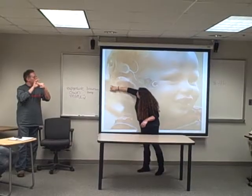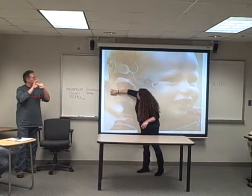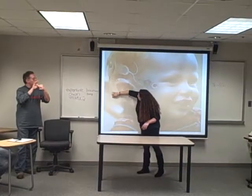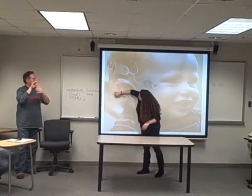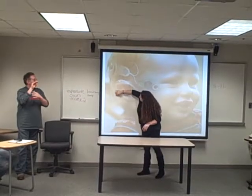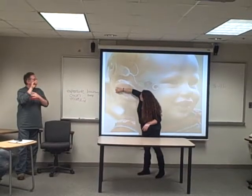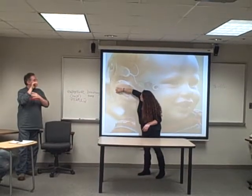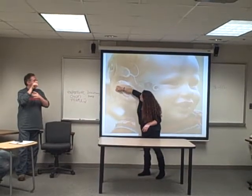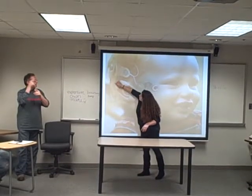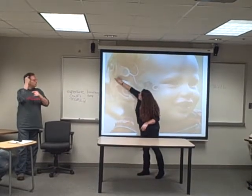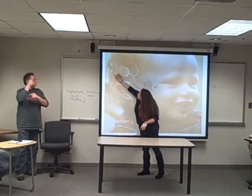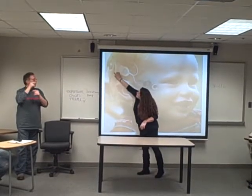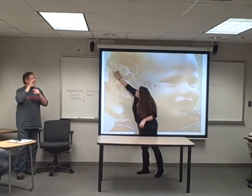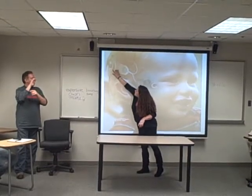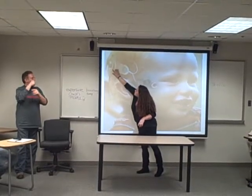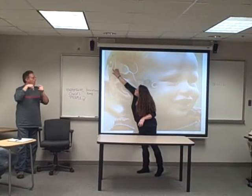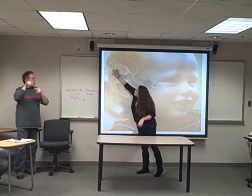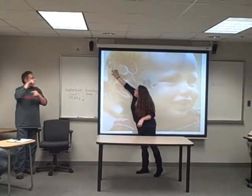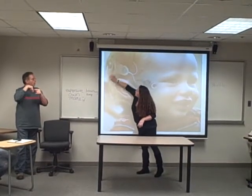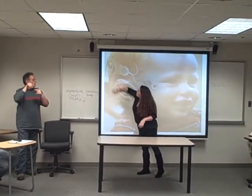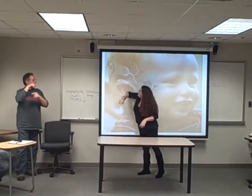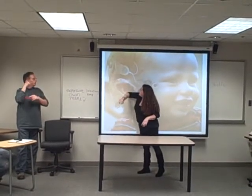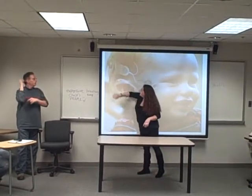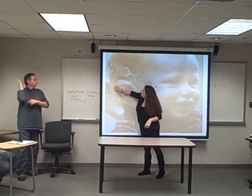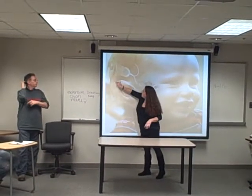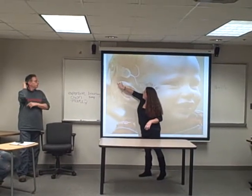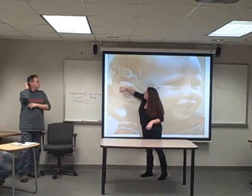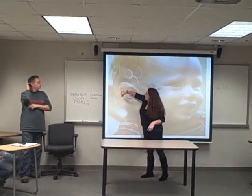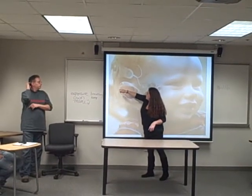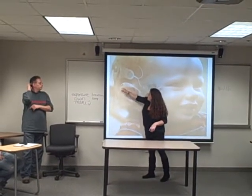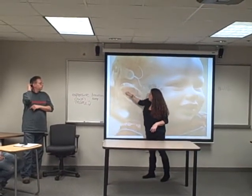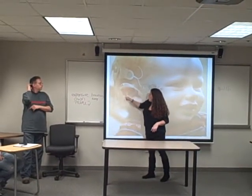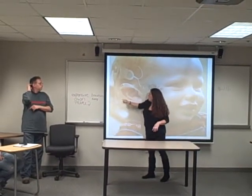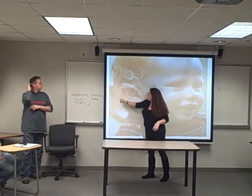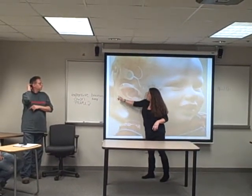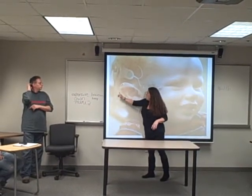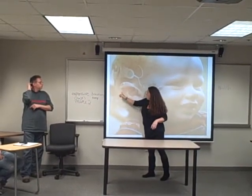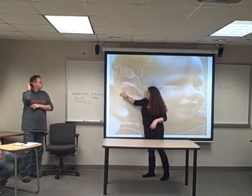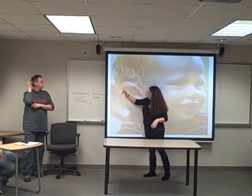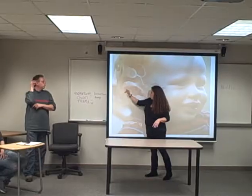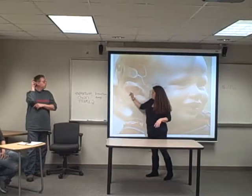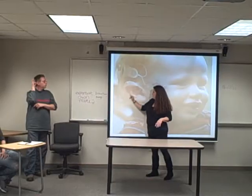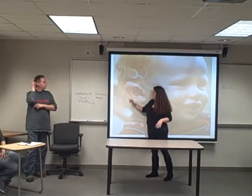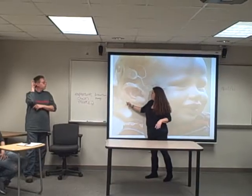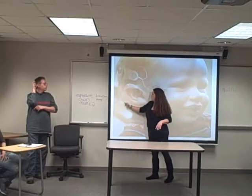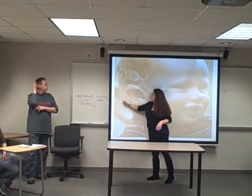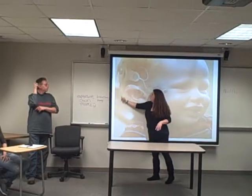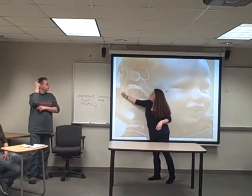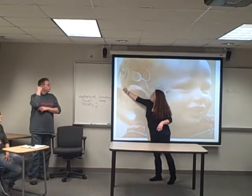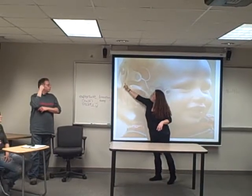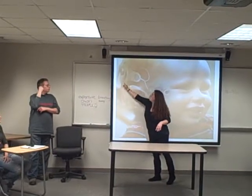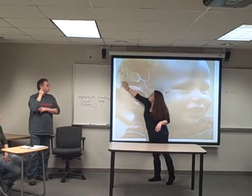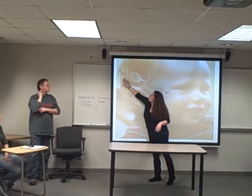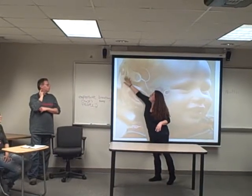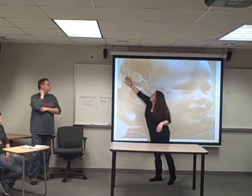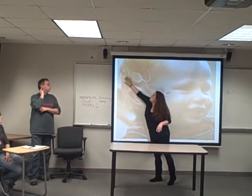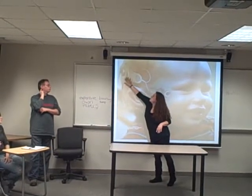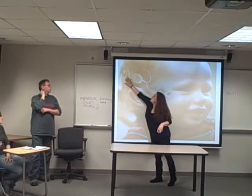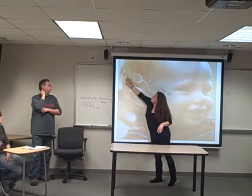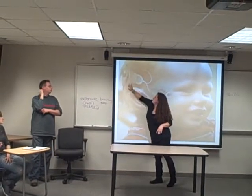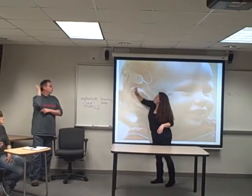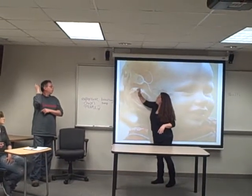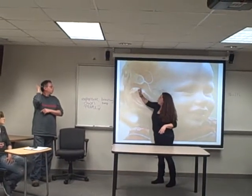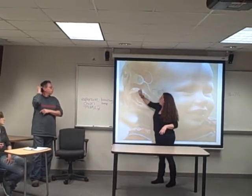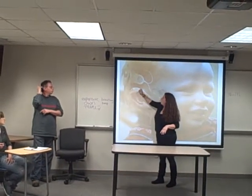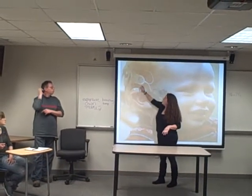There's a coil that runs here. This is a magnet receiver that receives the sounds that come in through the microphone, travel up the coil